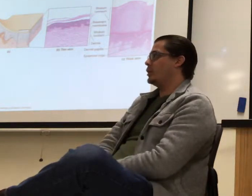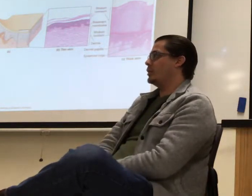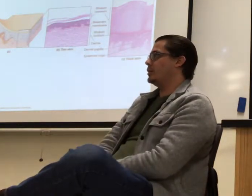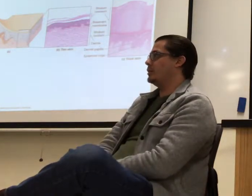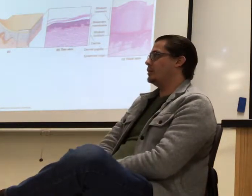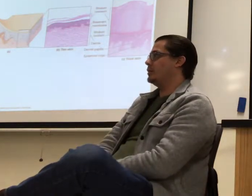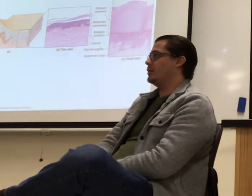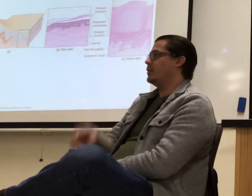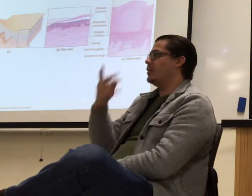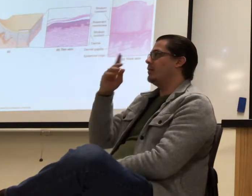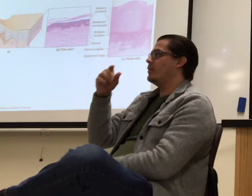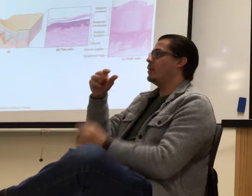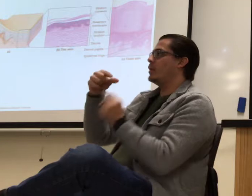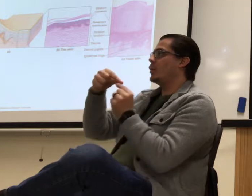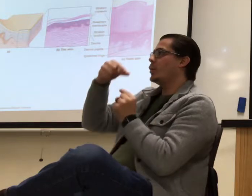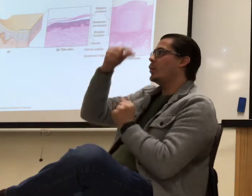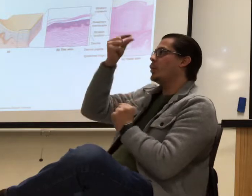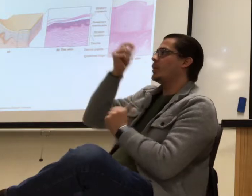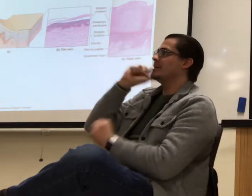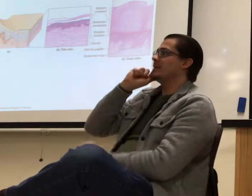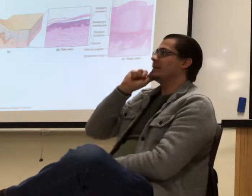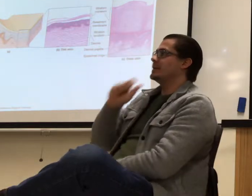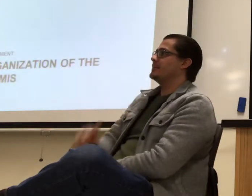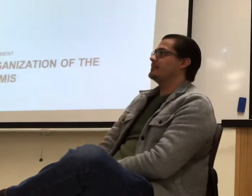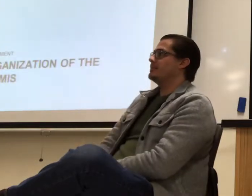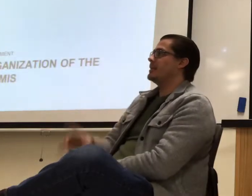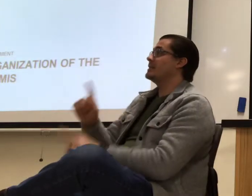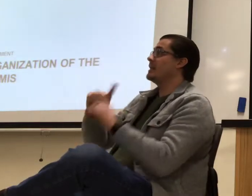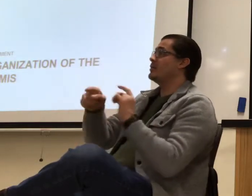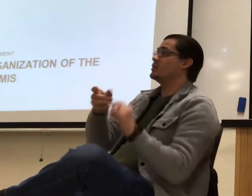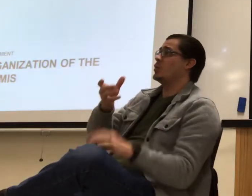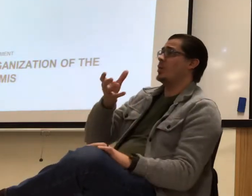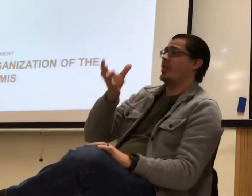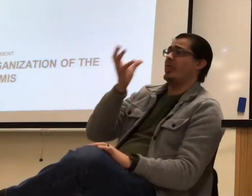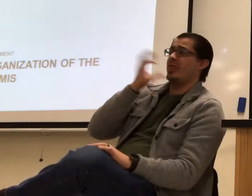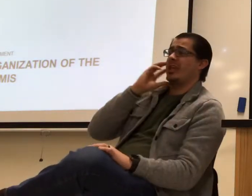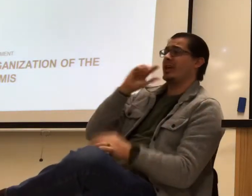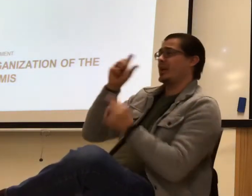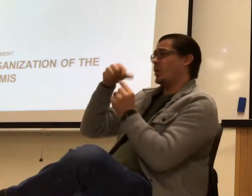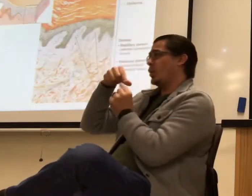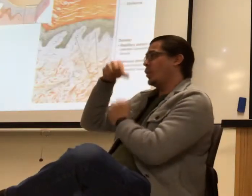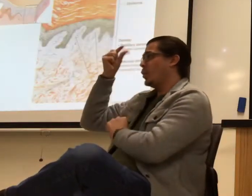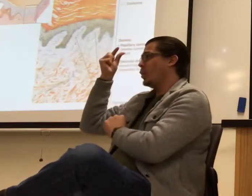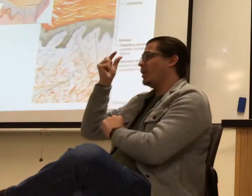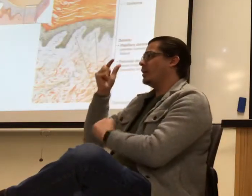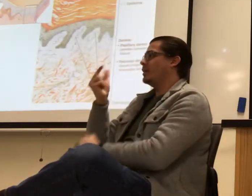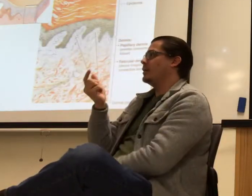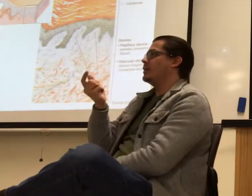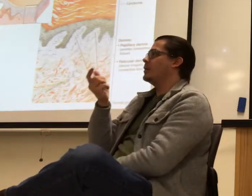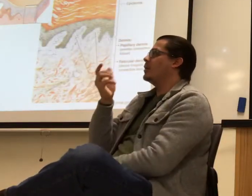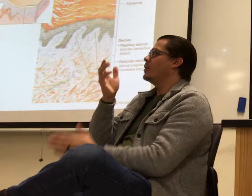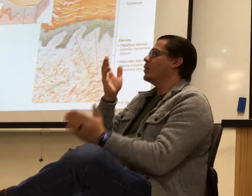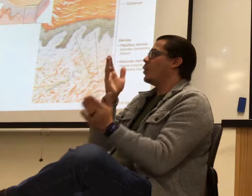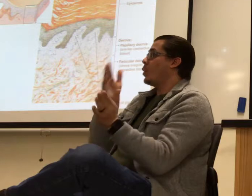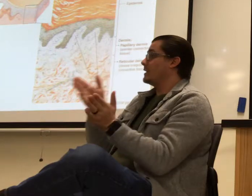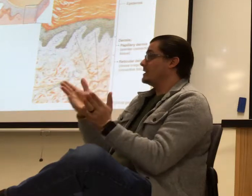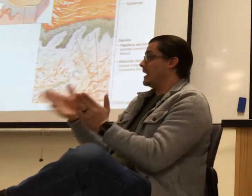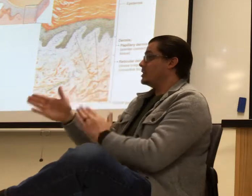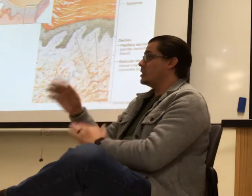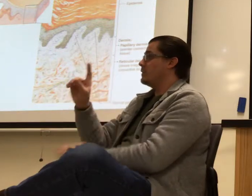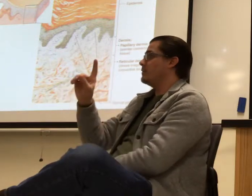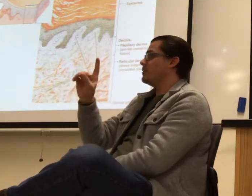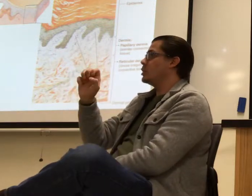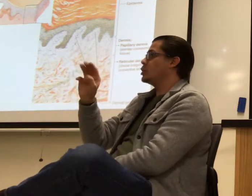in thin skin. So those are differences between thick and thin skin. In terms of the organization of the dermis, we did talk about it